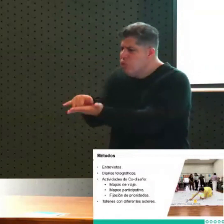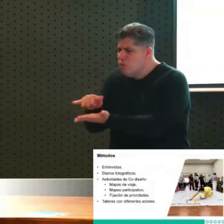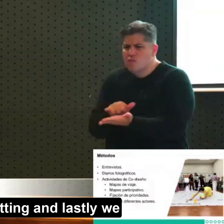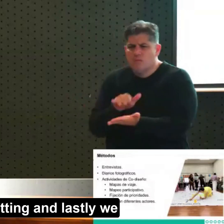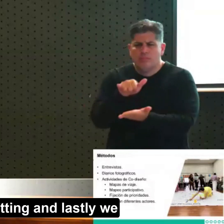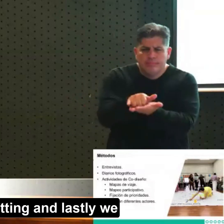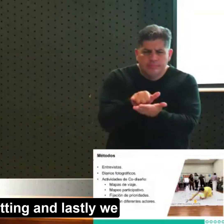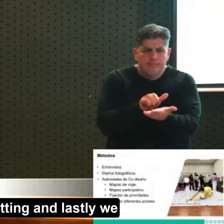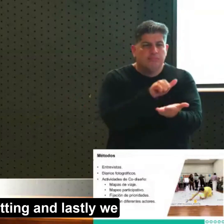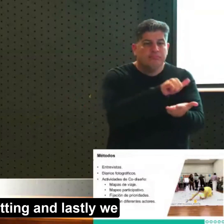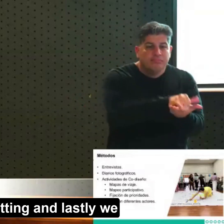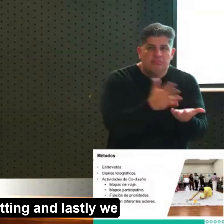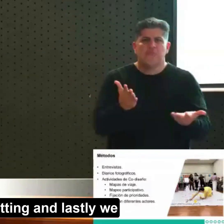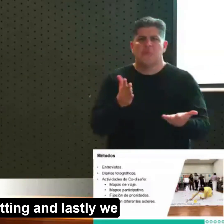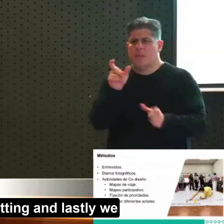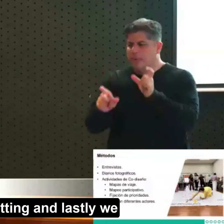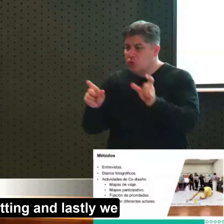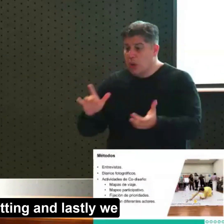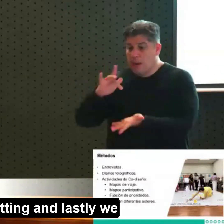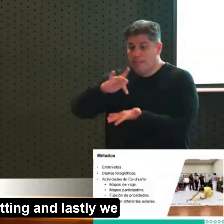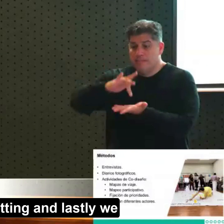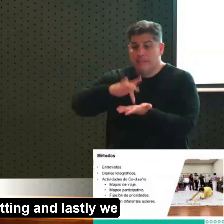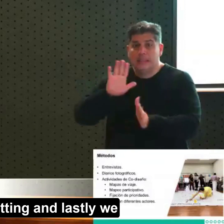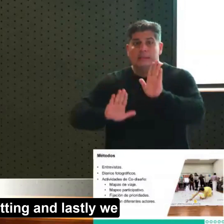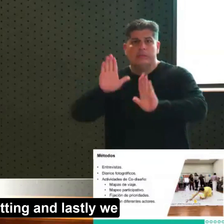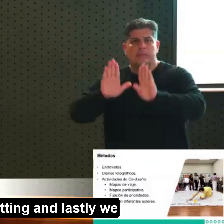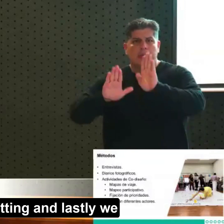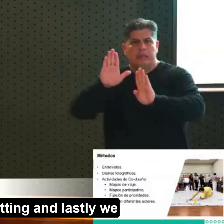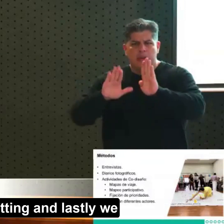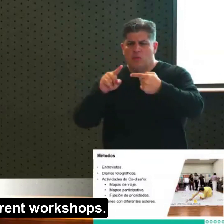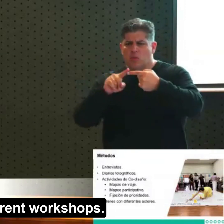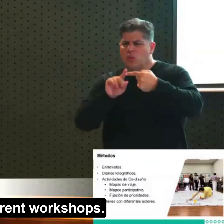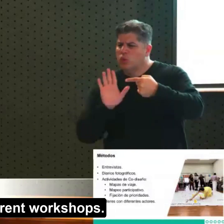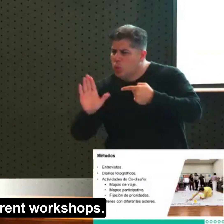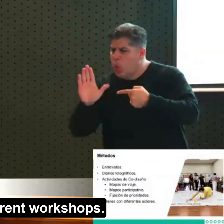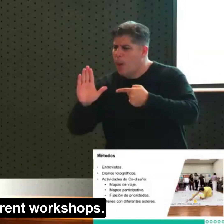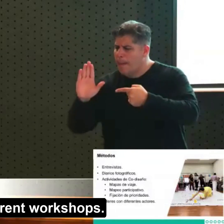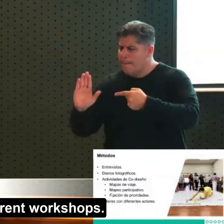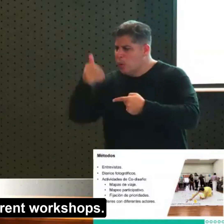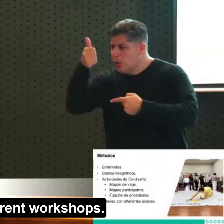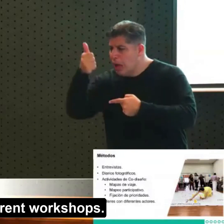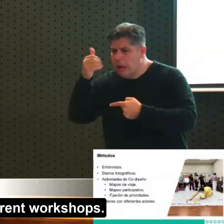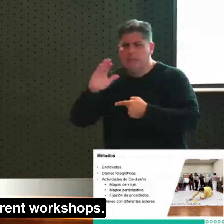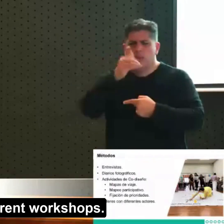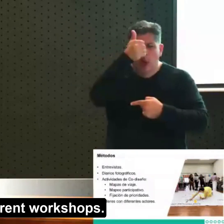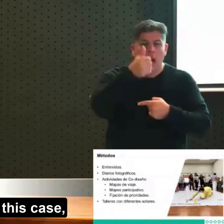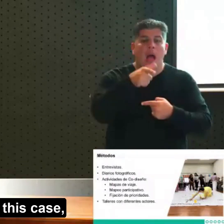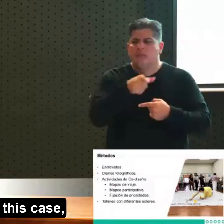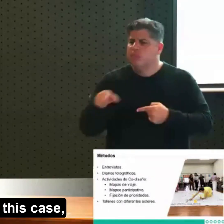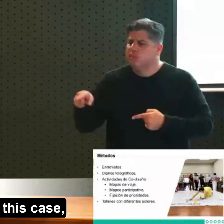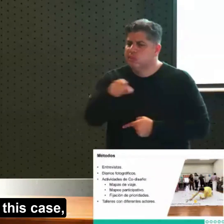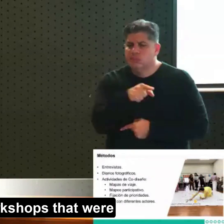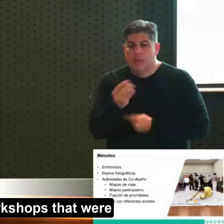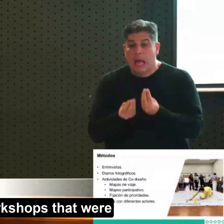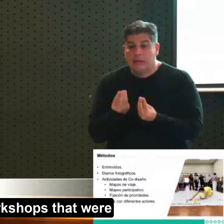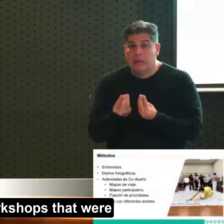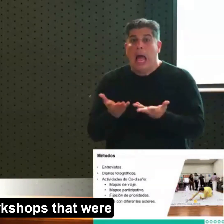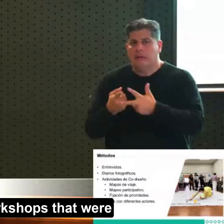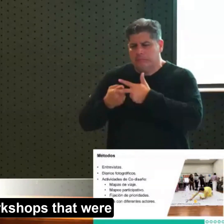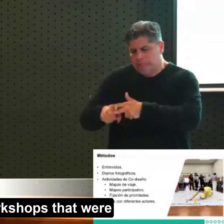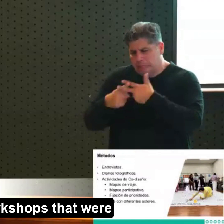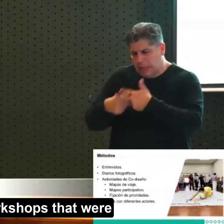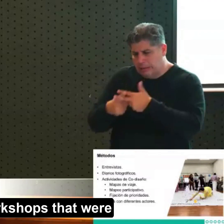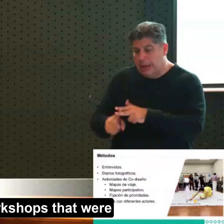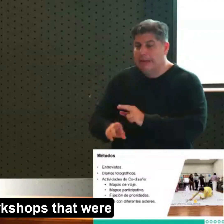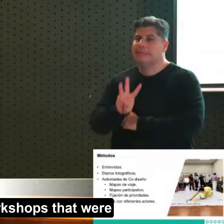mapping, priority setting. And lastly, we did different workshops. In this case, 3